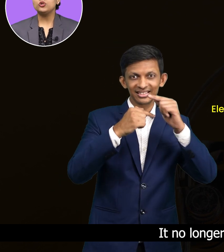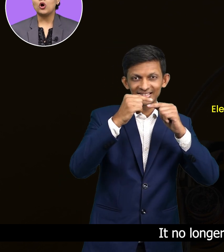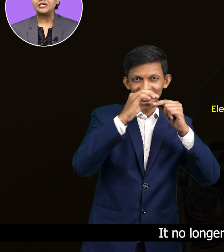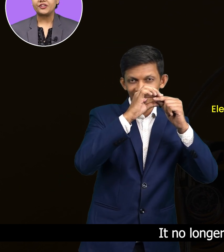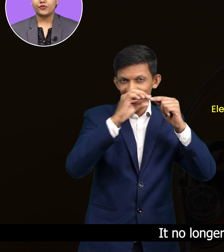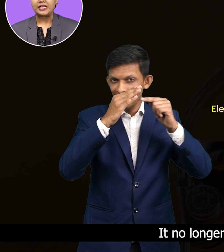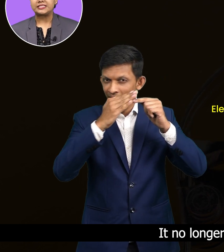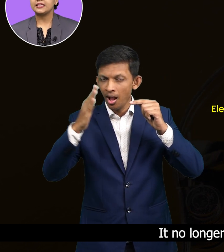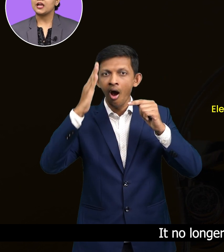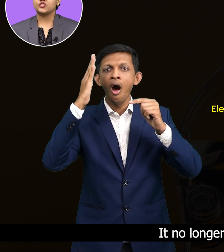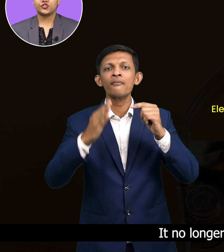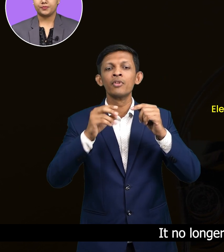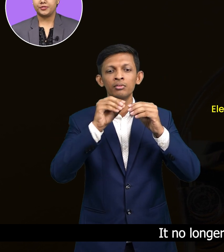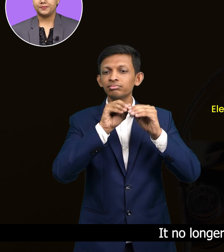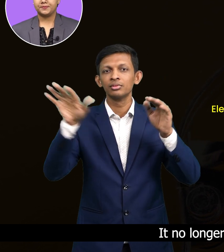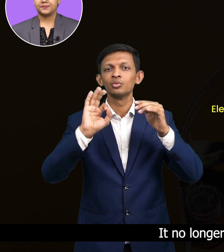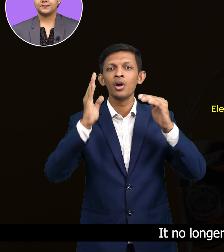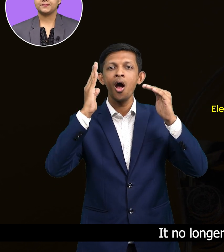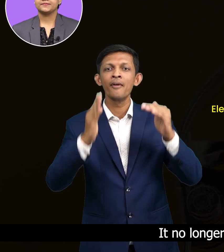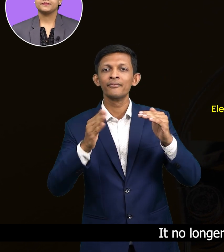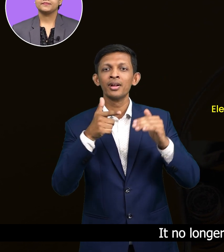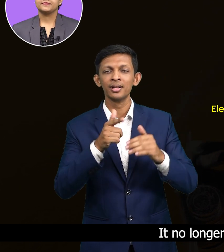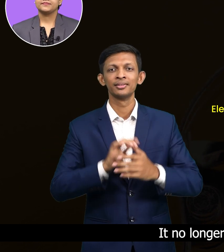It no longer attracts the iron strip.